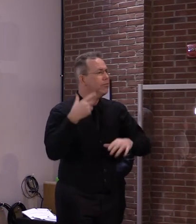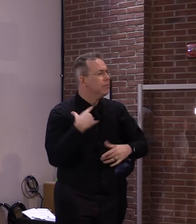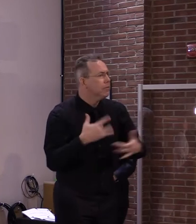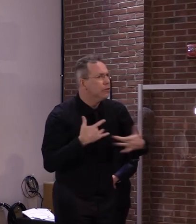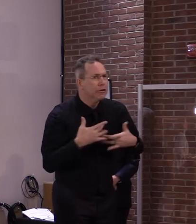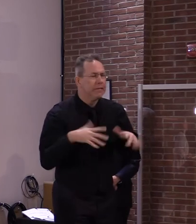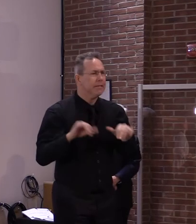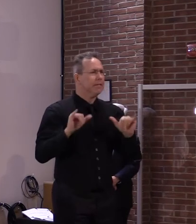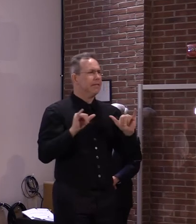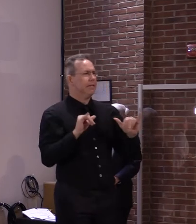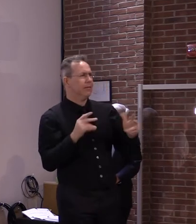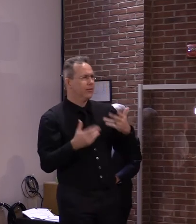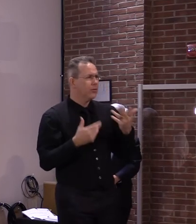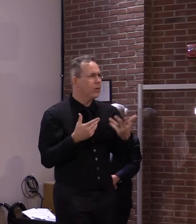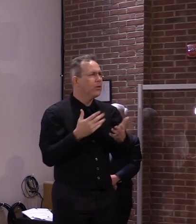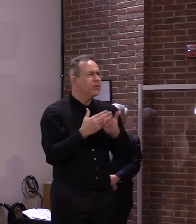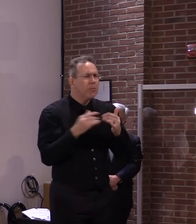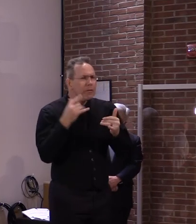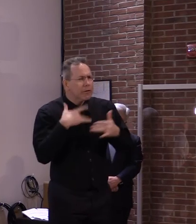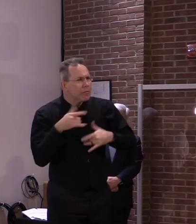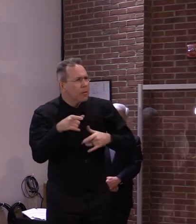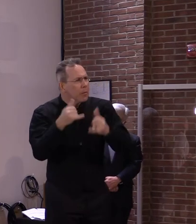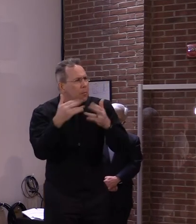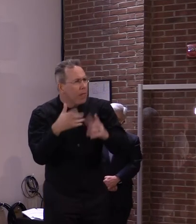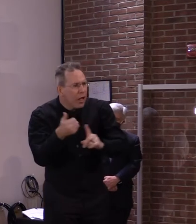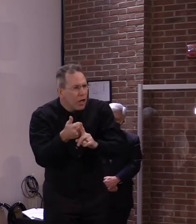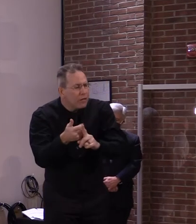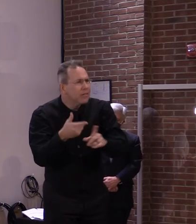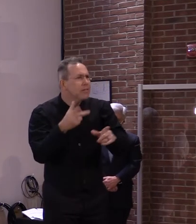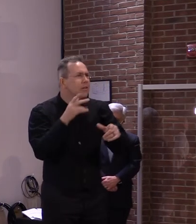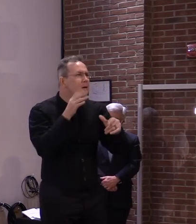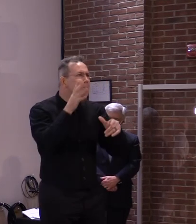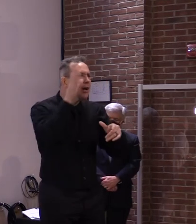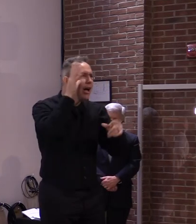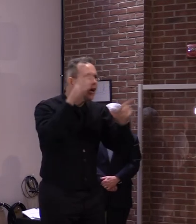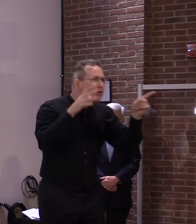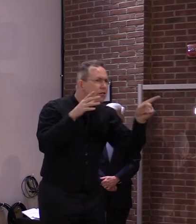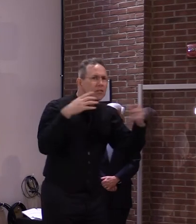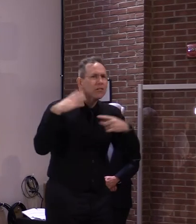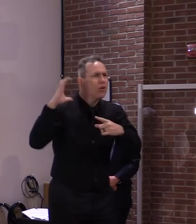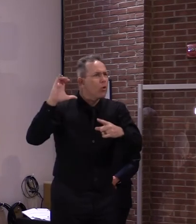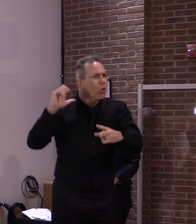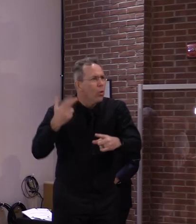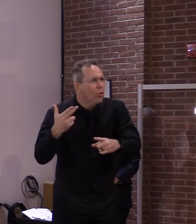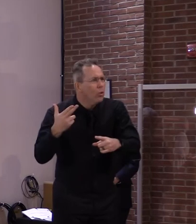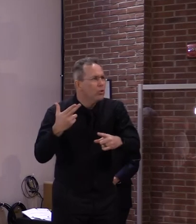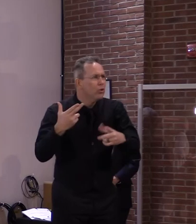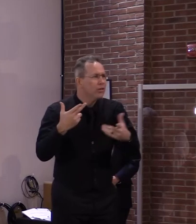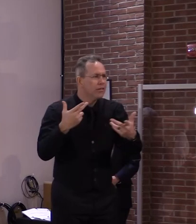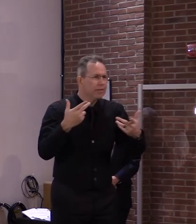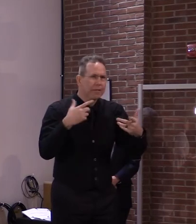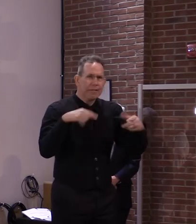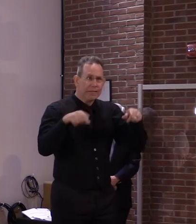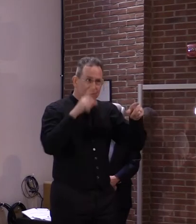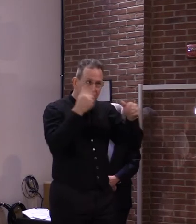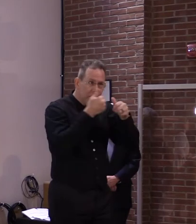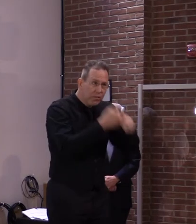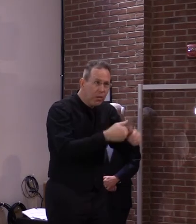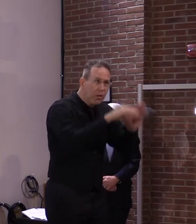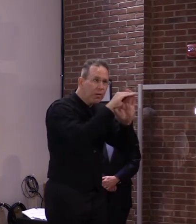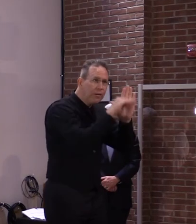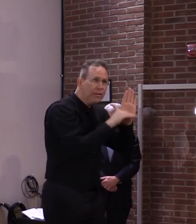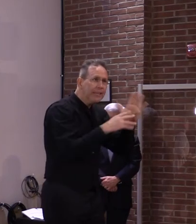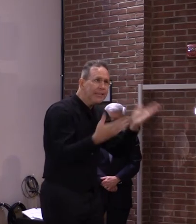and parents continue to observe all of those safety protocols it's not a sure thing that we'll be able to to